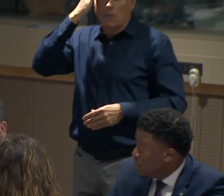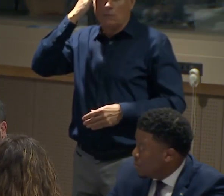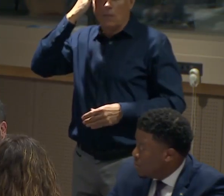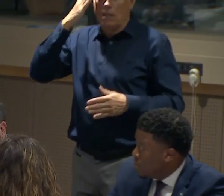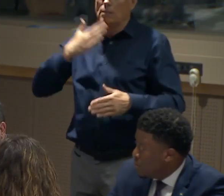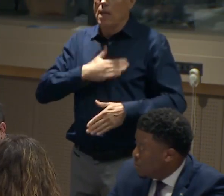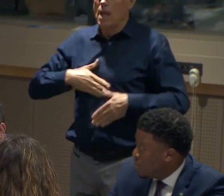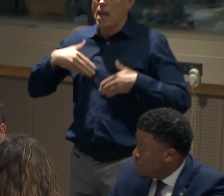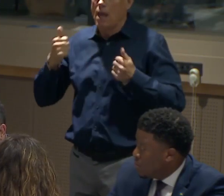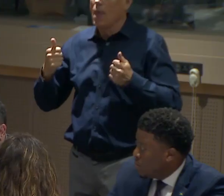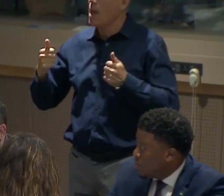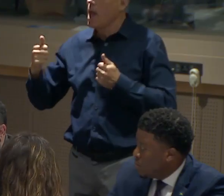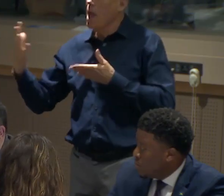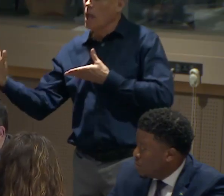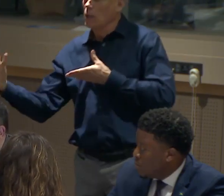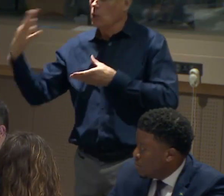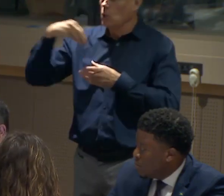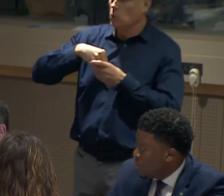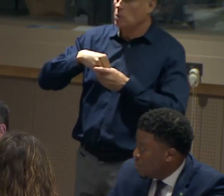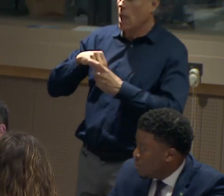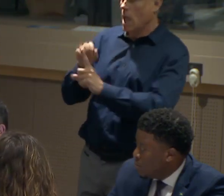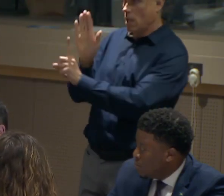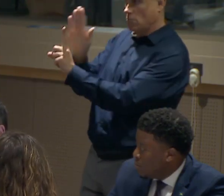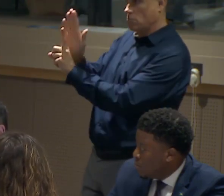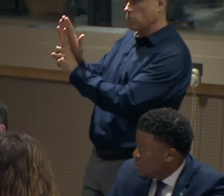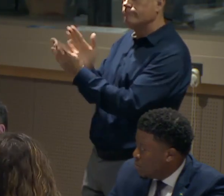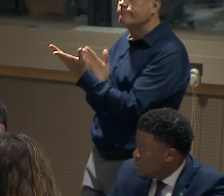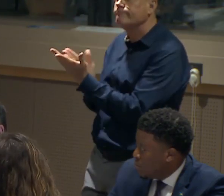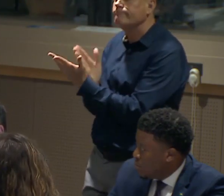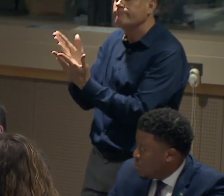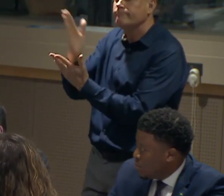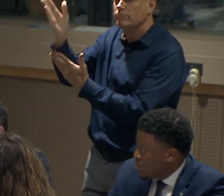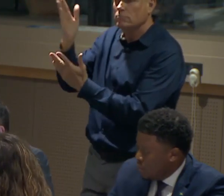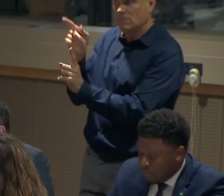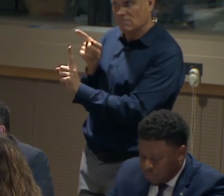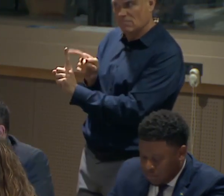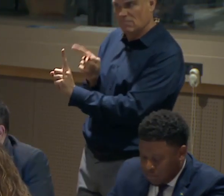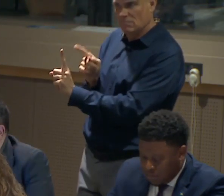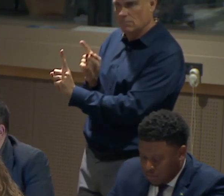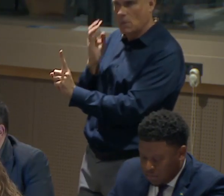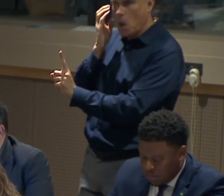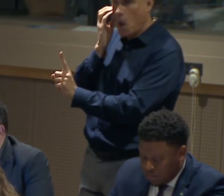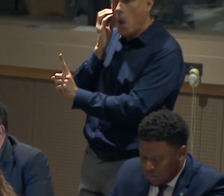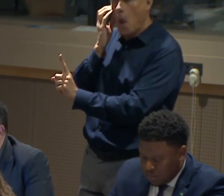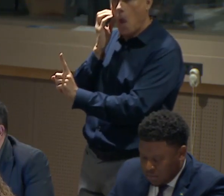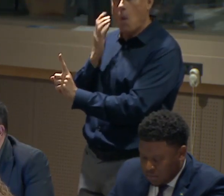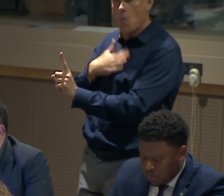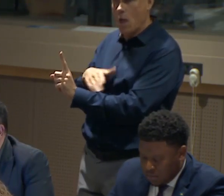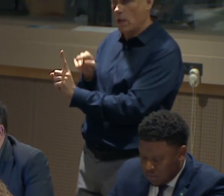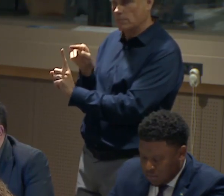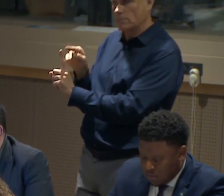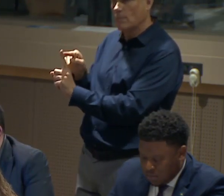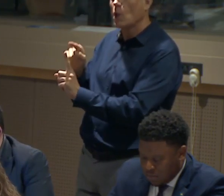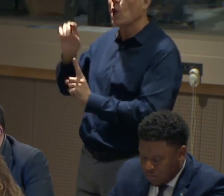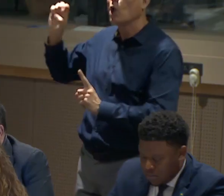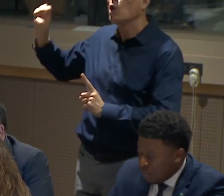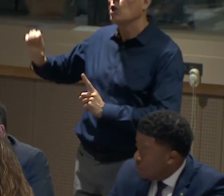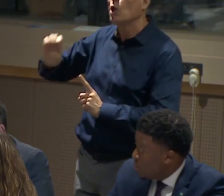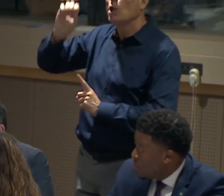is extremely critical. I will ask already for some thoughts now from our discussant, from Member of European Parliament, Alex